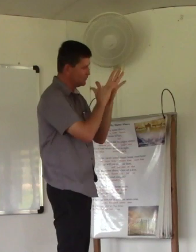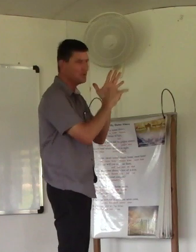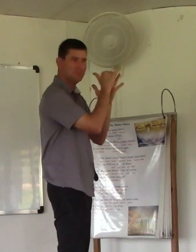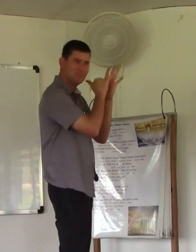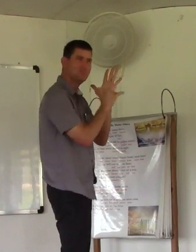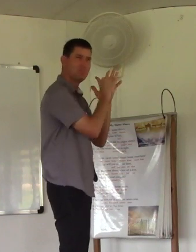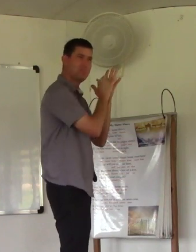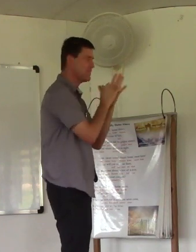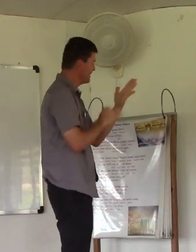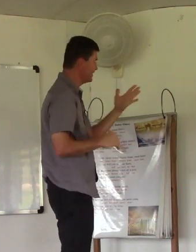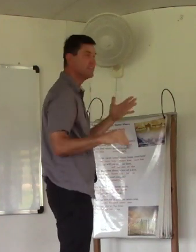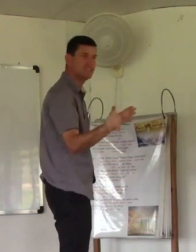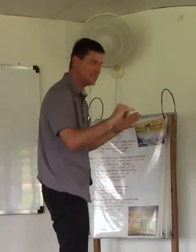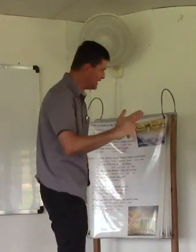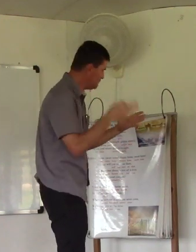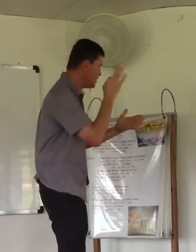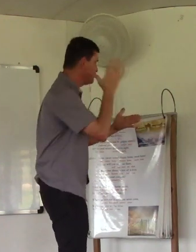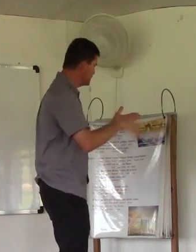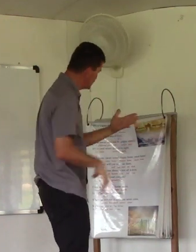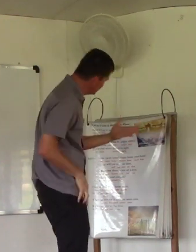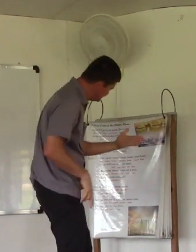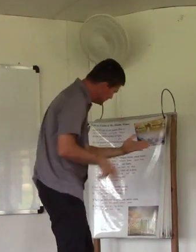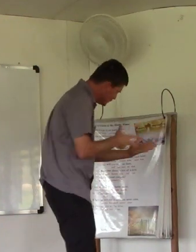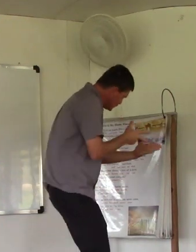YouTube? The same preacher.